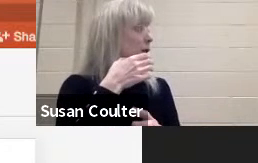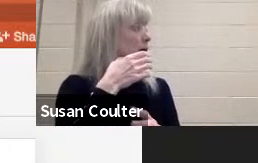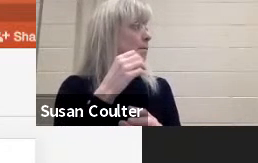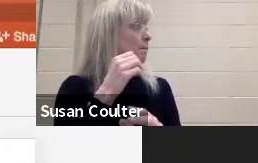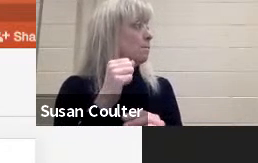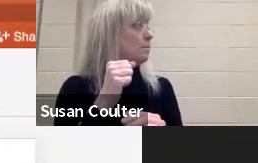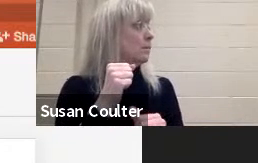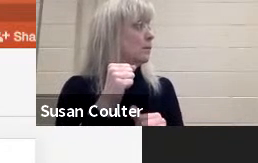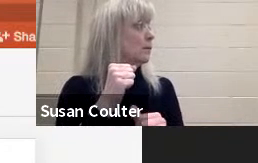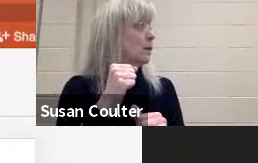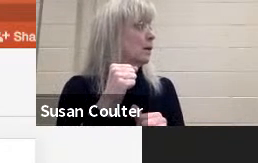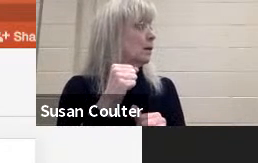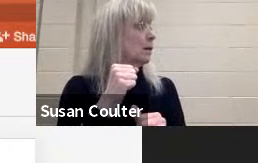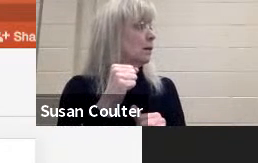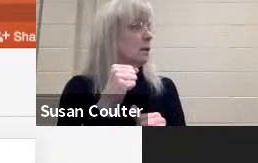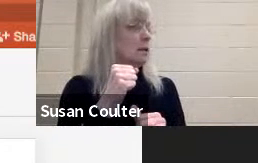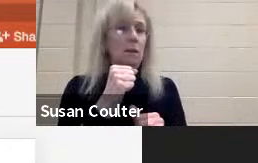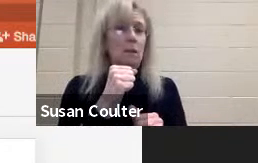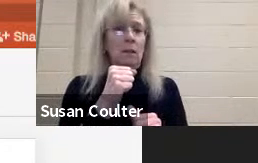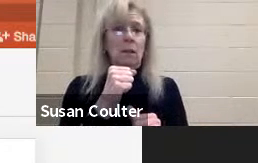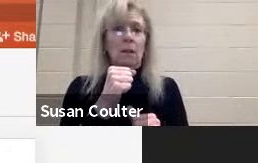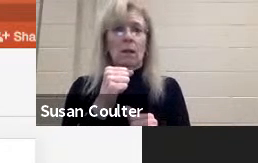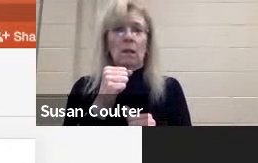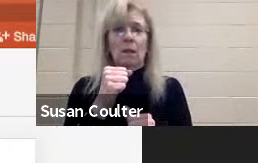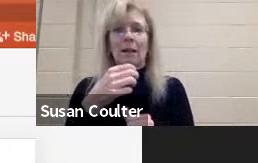okay, mine's not moving.